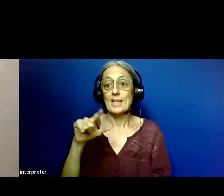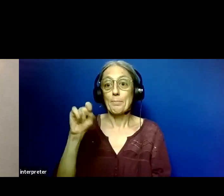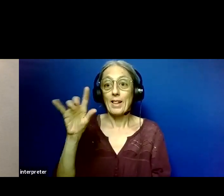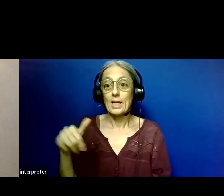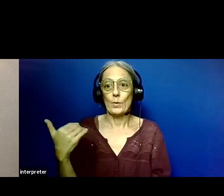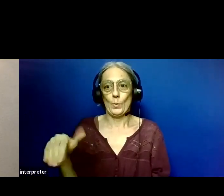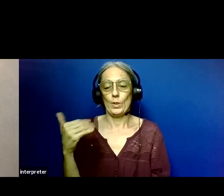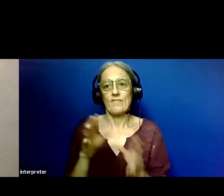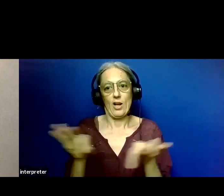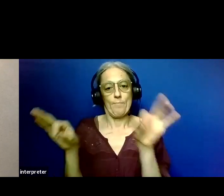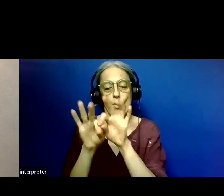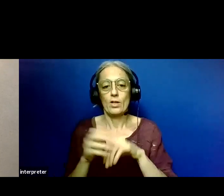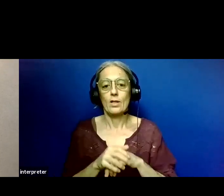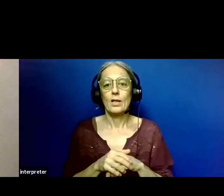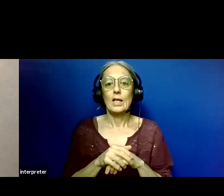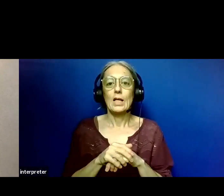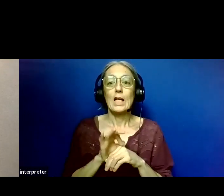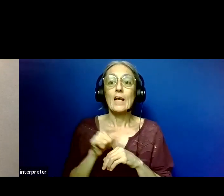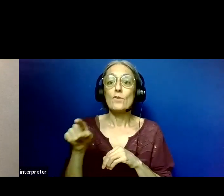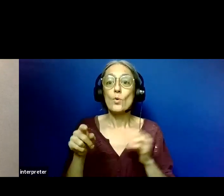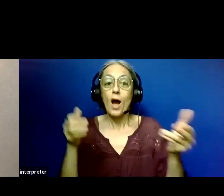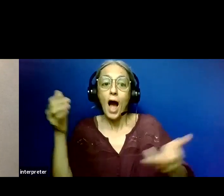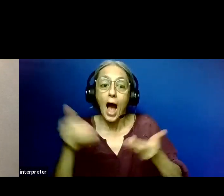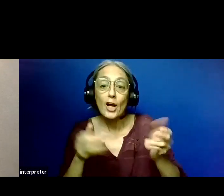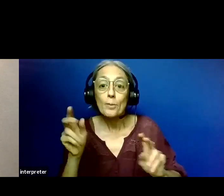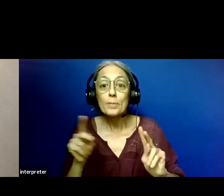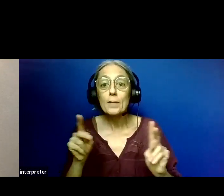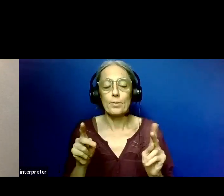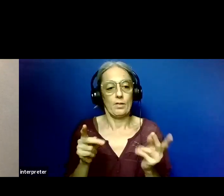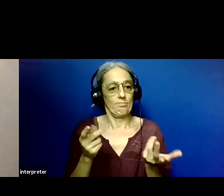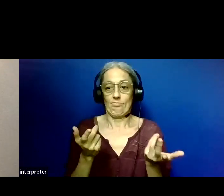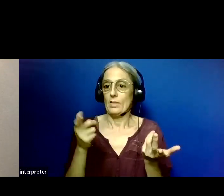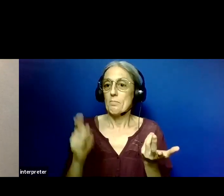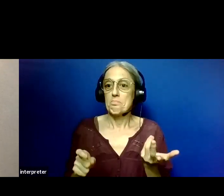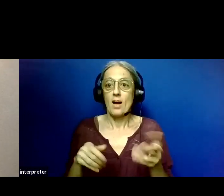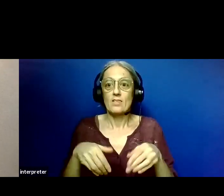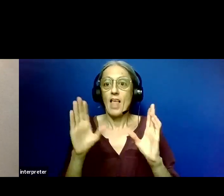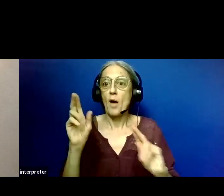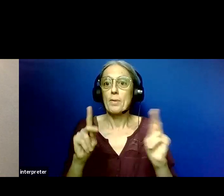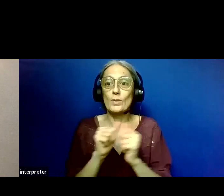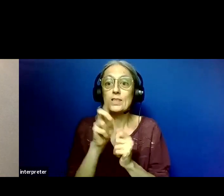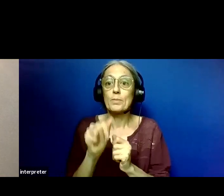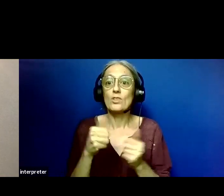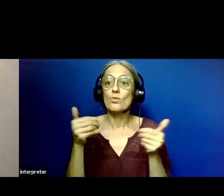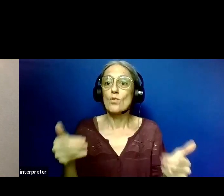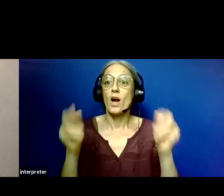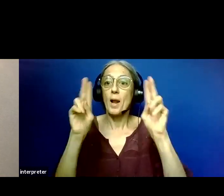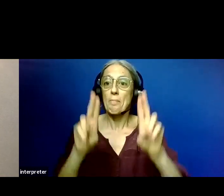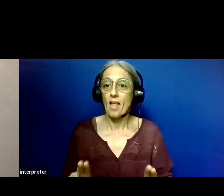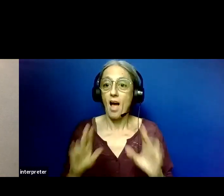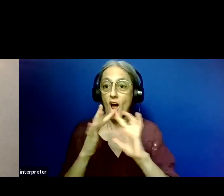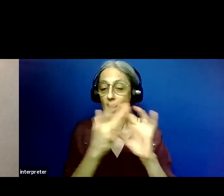of hiring, you need to have people with disabilities be able to apply online. If you have any kind of banking, any